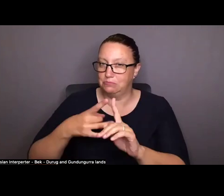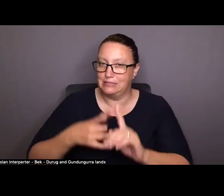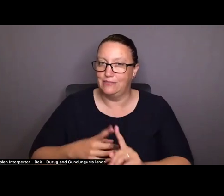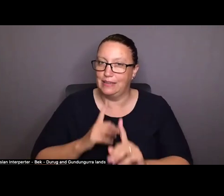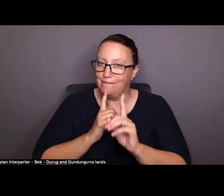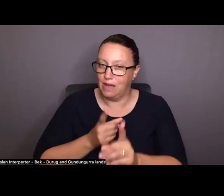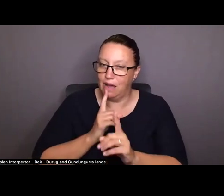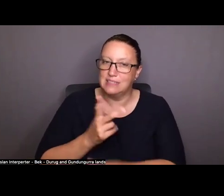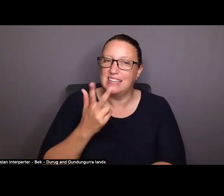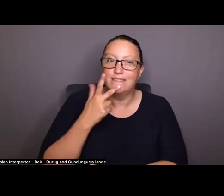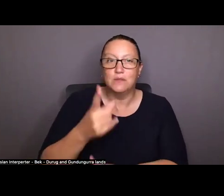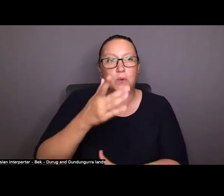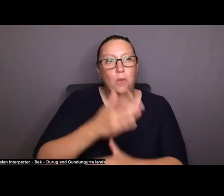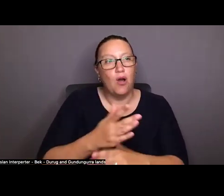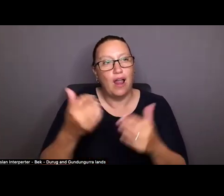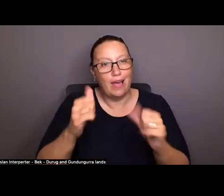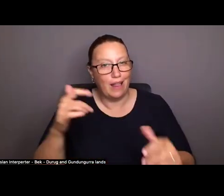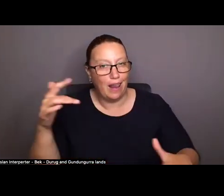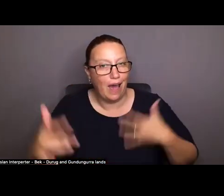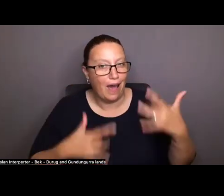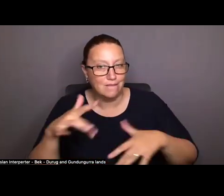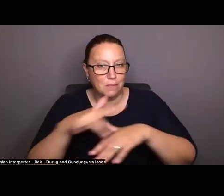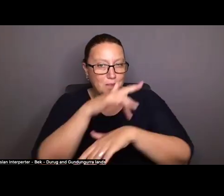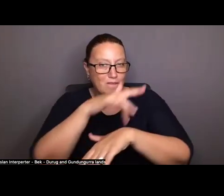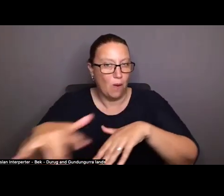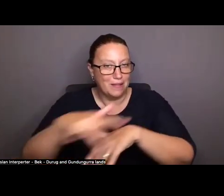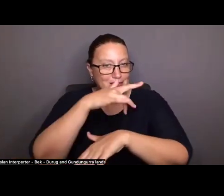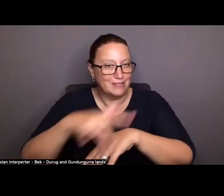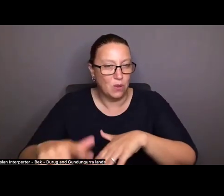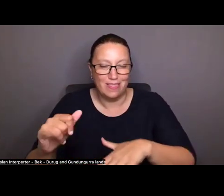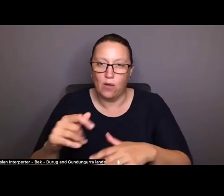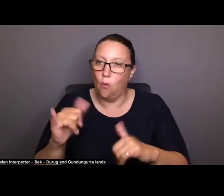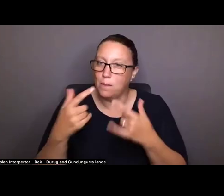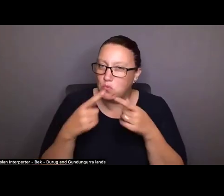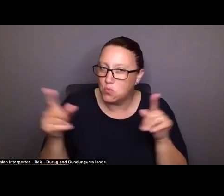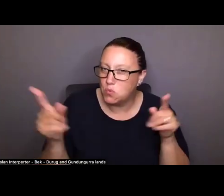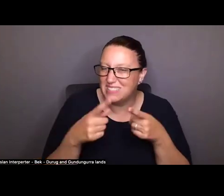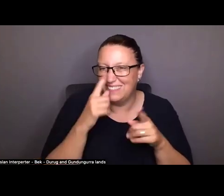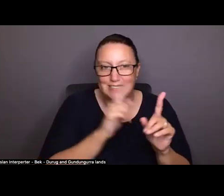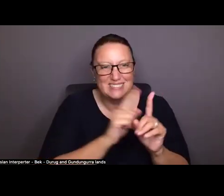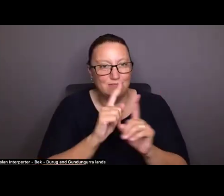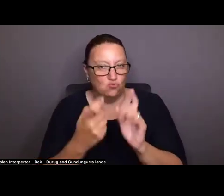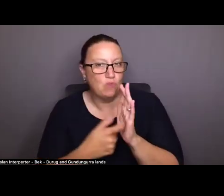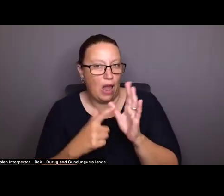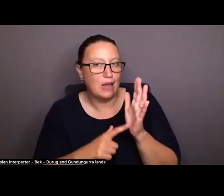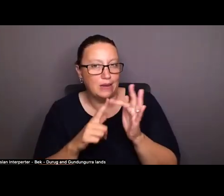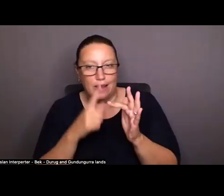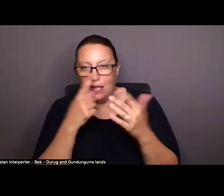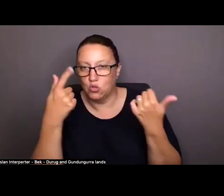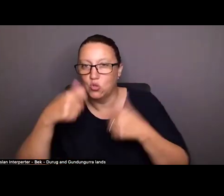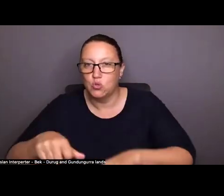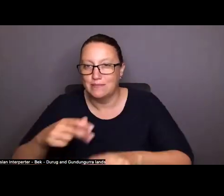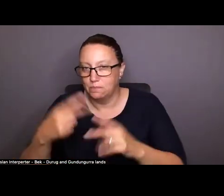you work in like live performance and theatre or in the music industry. I believe there's also